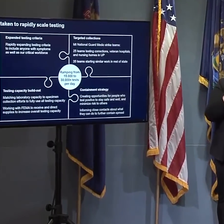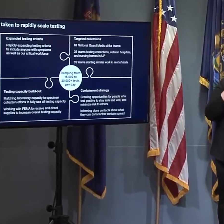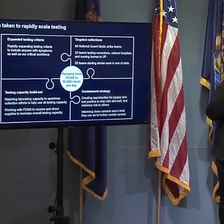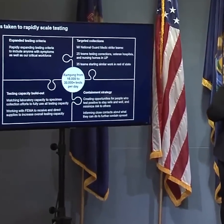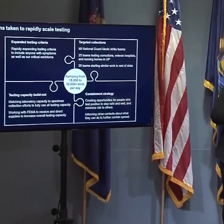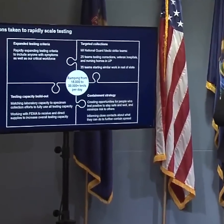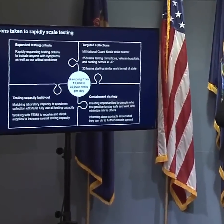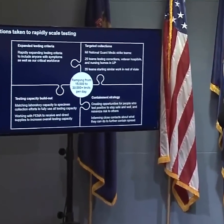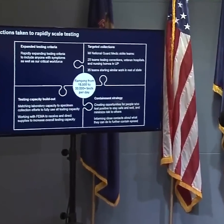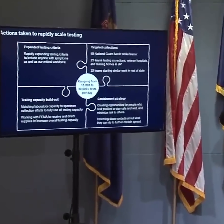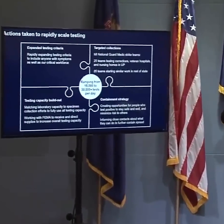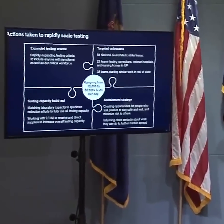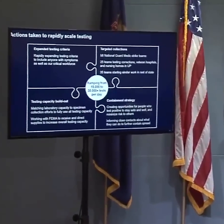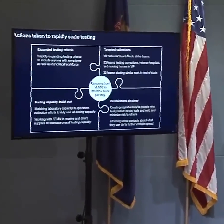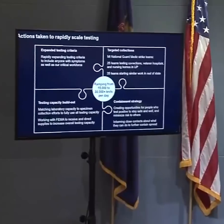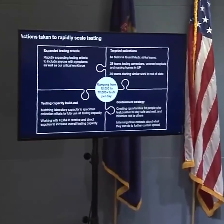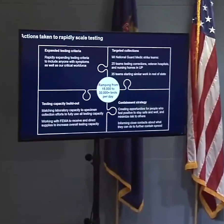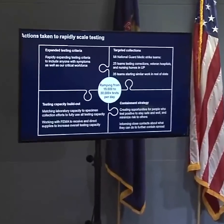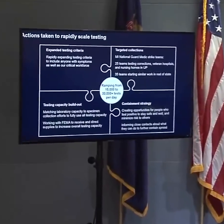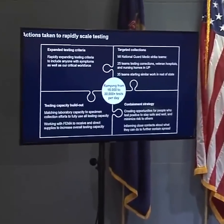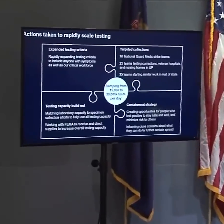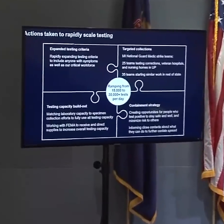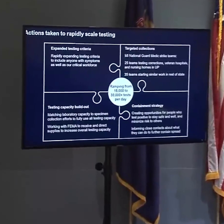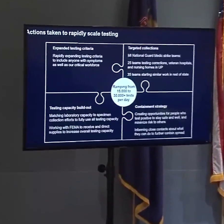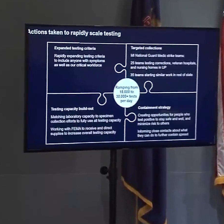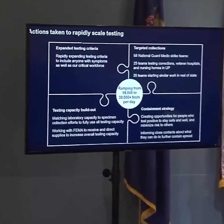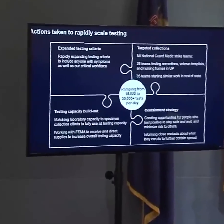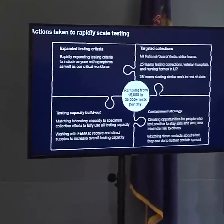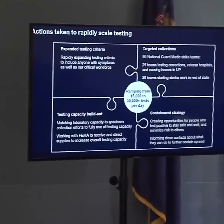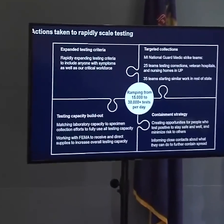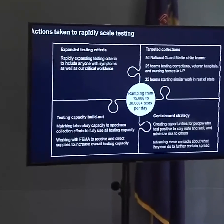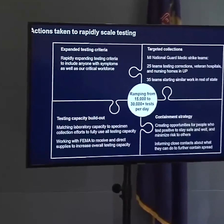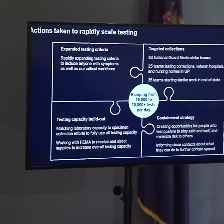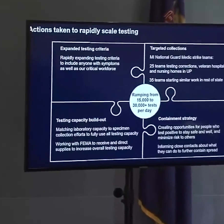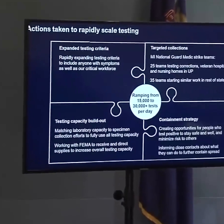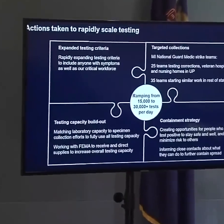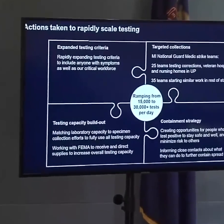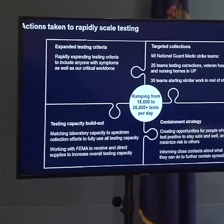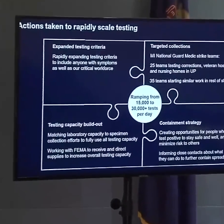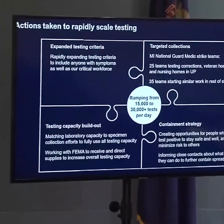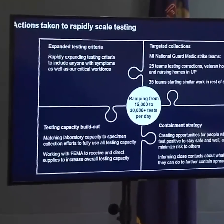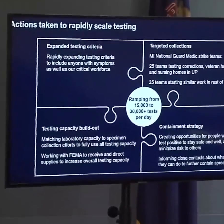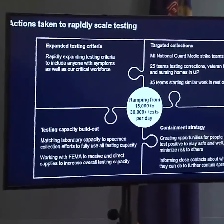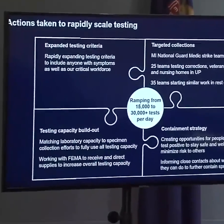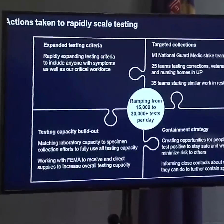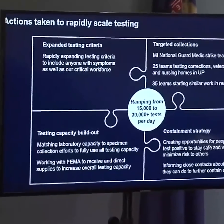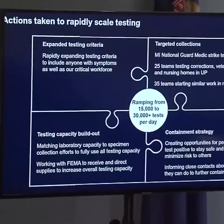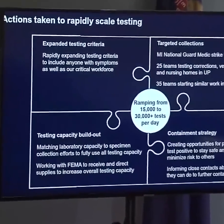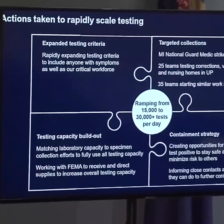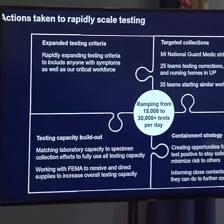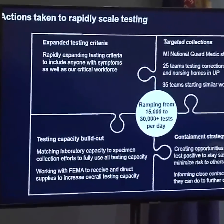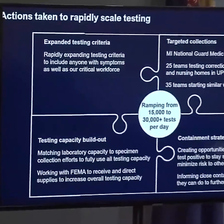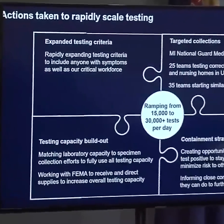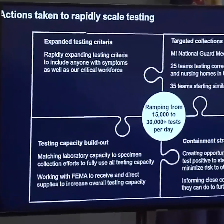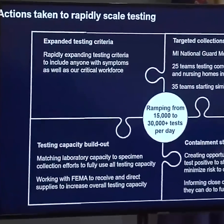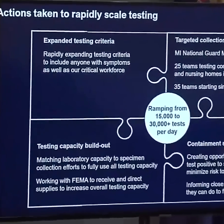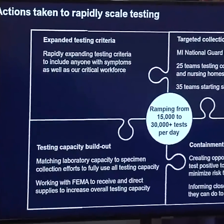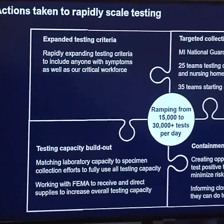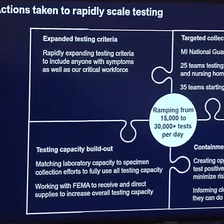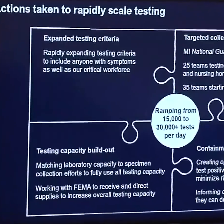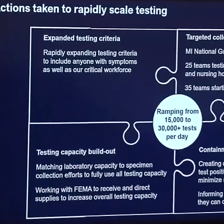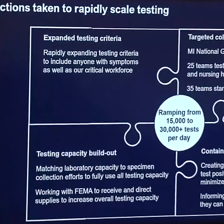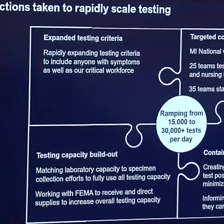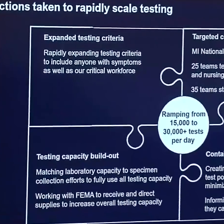with labs. We've got about 30 labs that we're working with, the state of Michigan. Those 30 labs can manage anywhere